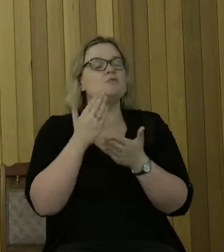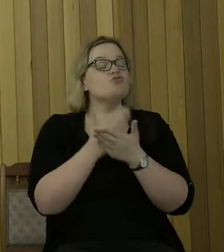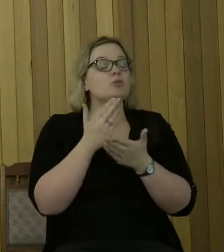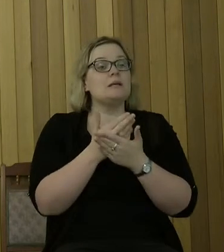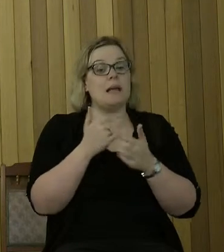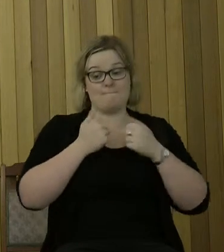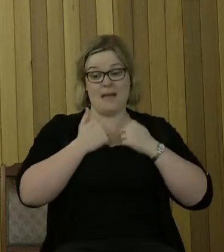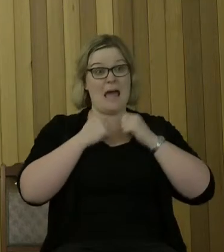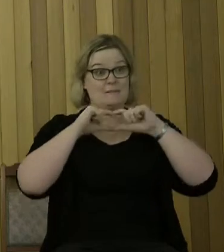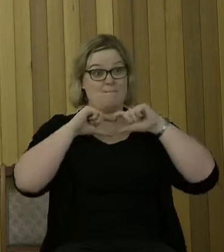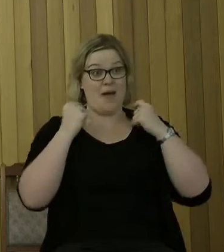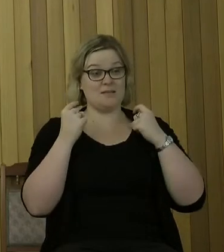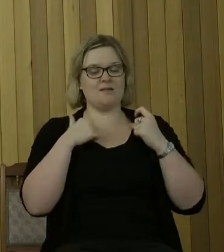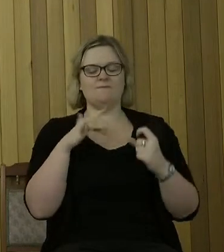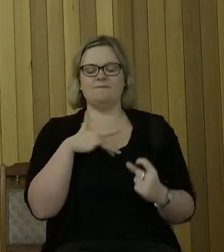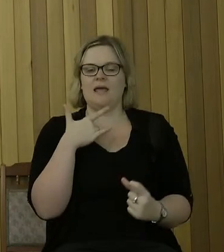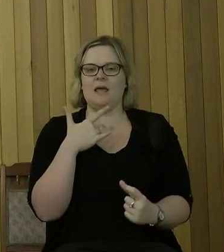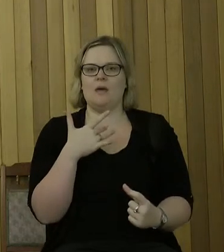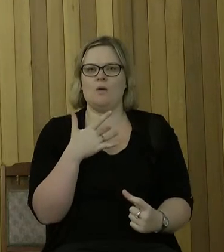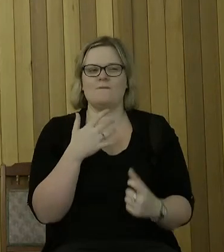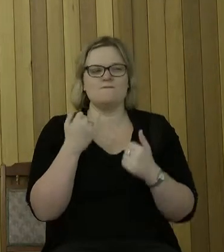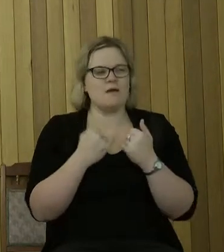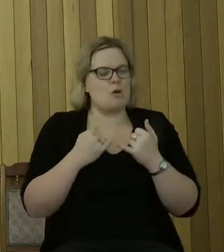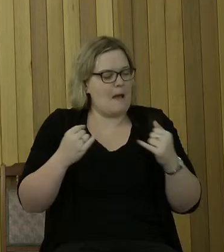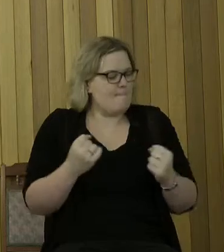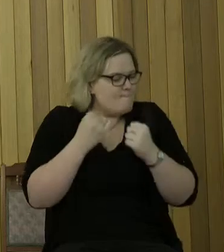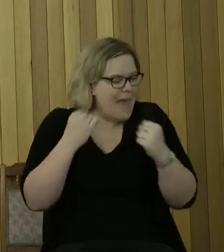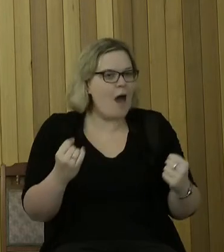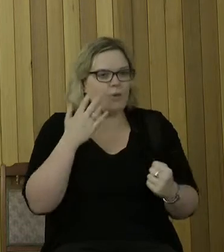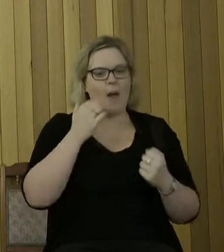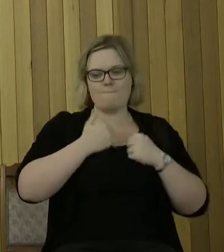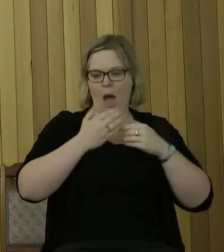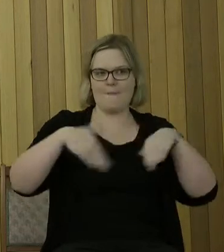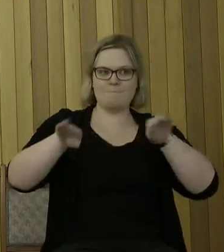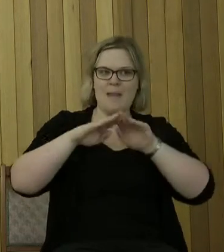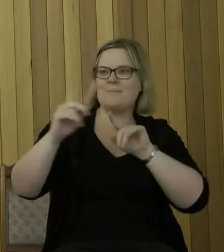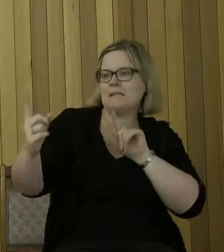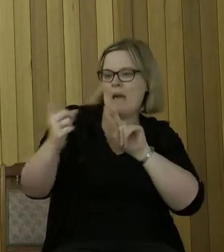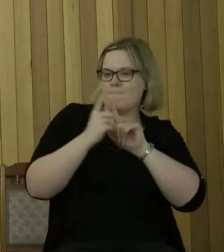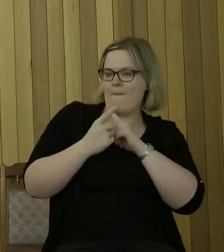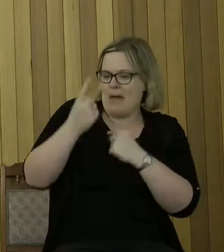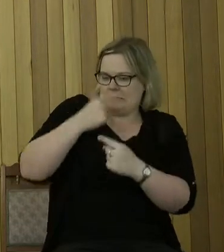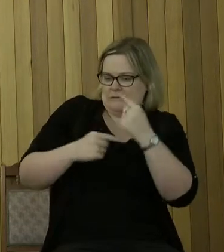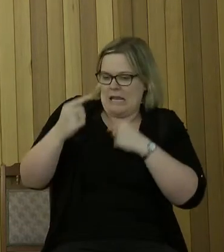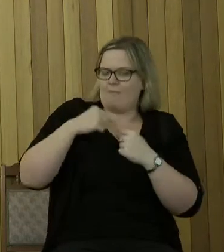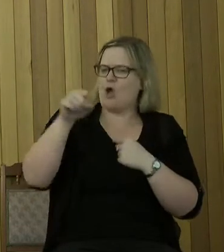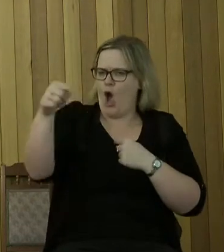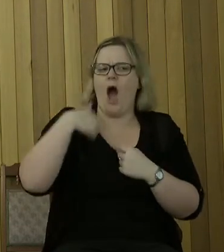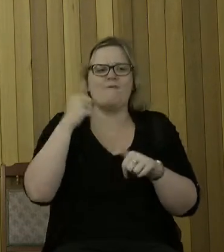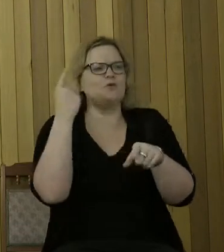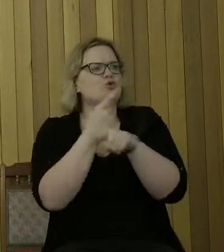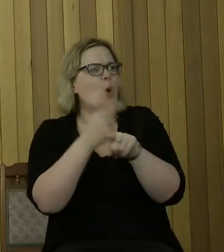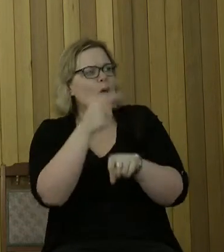a pastor than to experience your members come up and share with you how they'd called someone else, or they'd been speaking to someone else, and